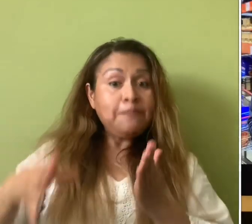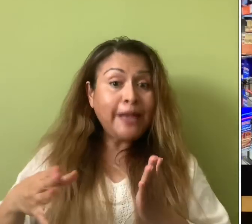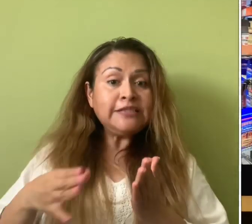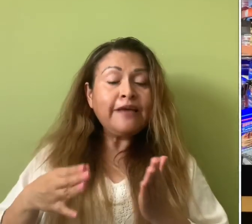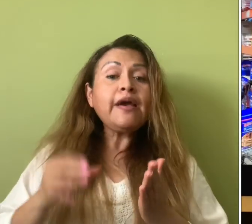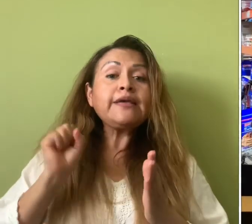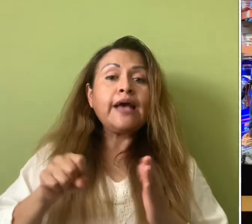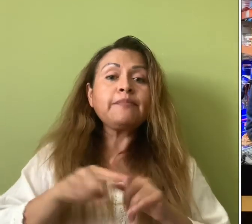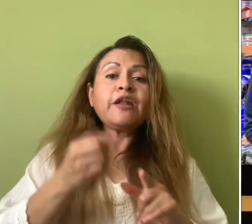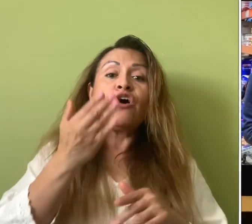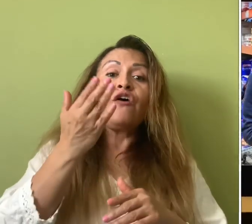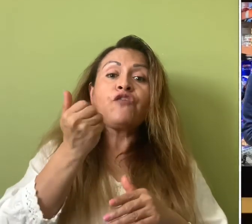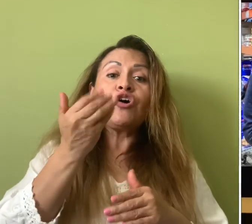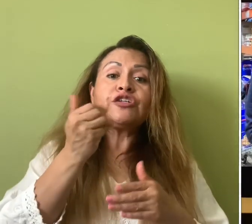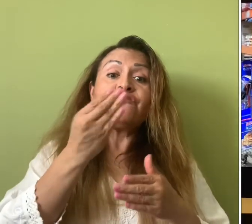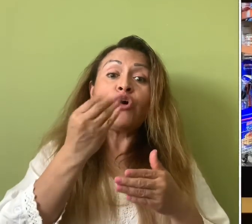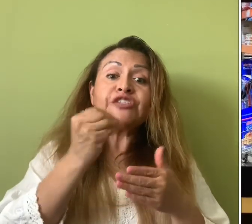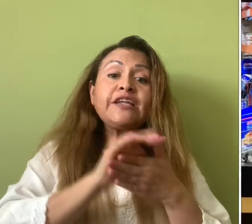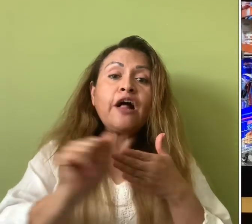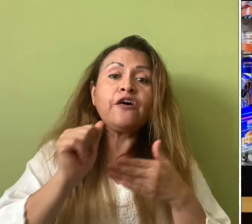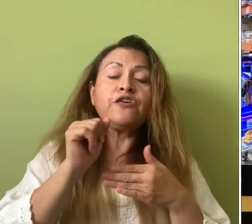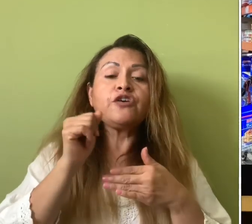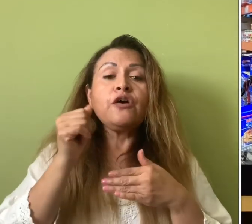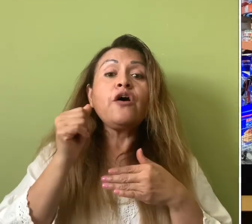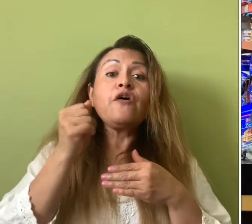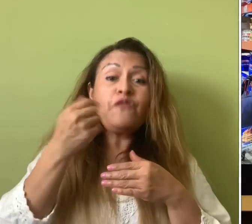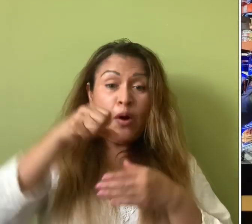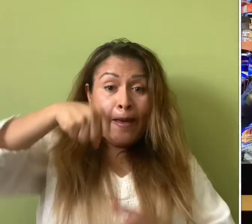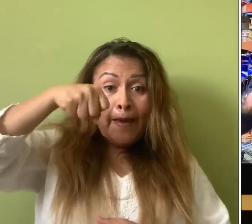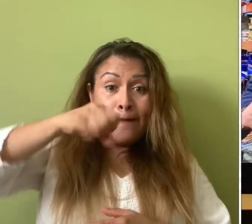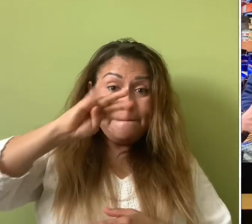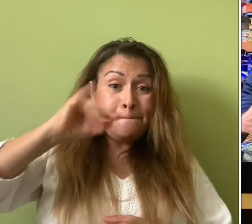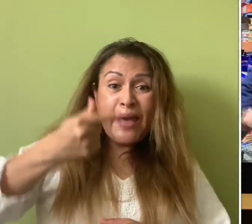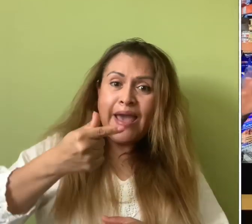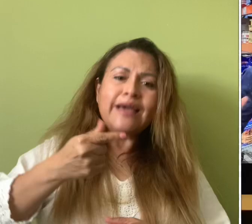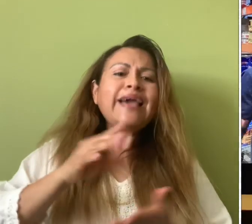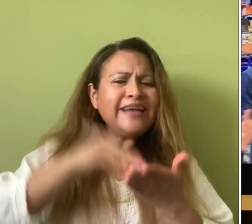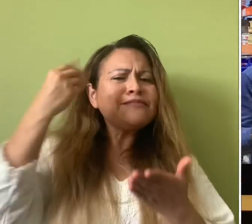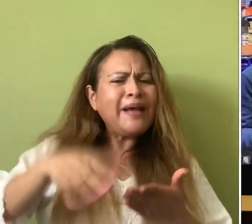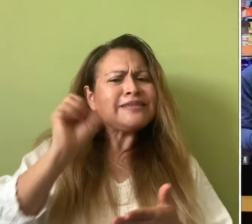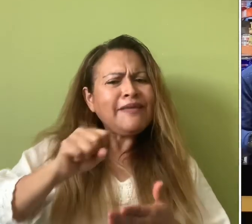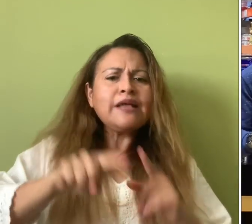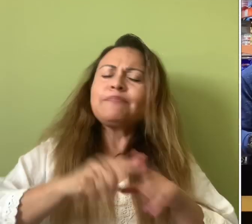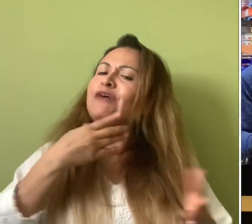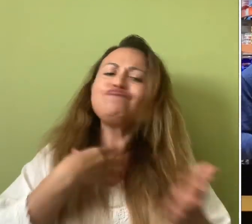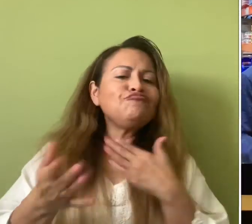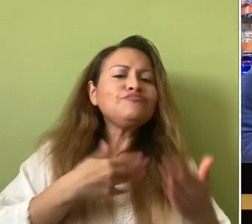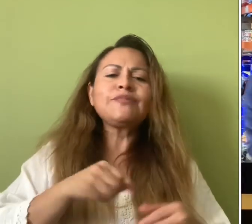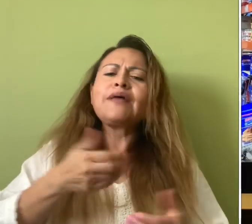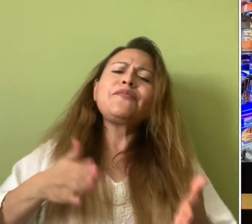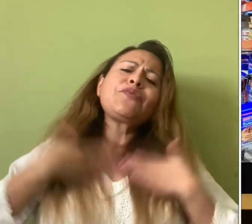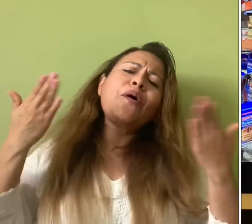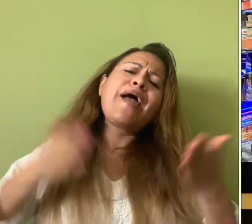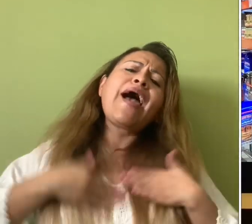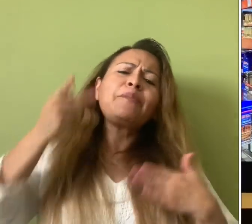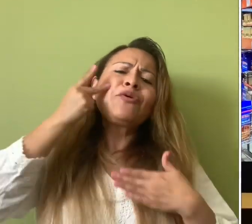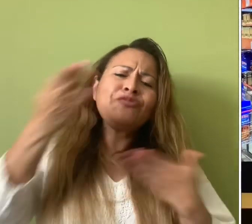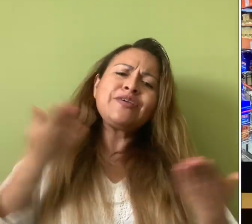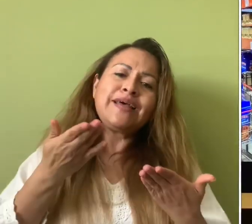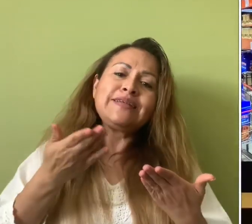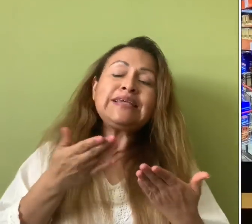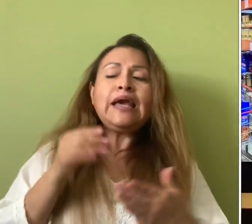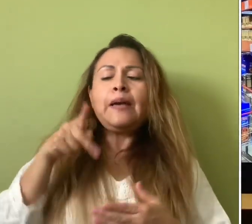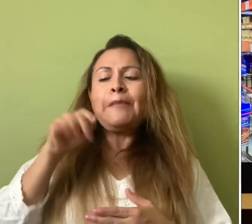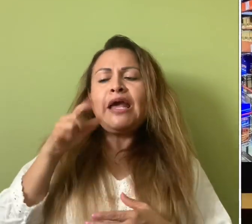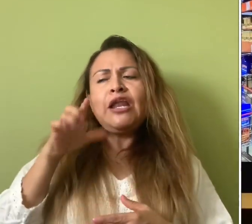$14 for a 30-ounce bag is still pricey, but I love this. This is so happy to see this instead of that paleo version